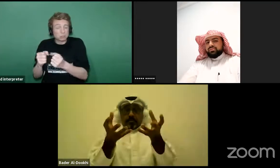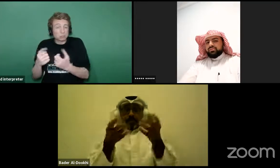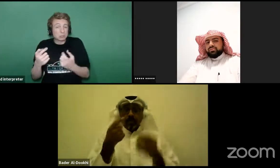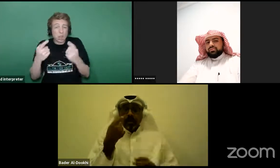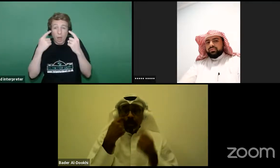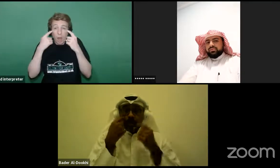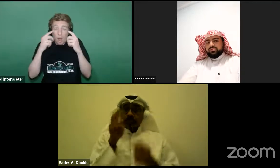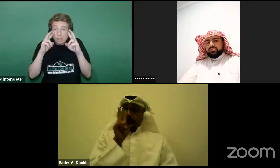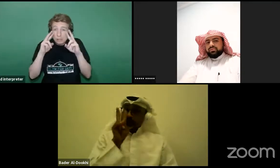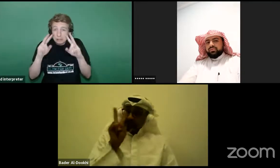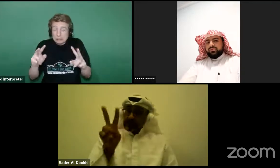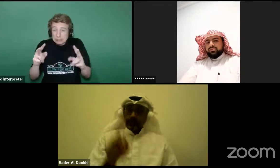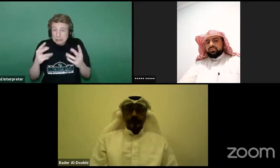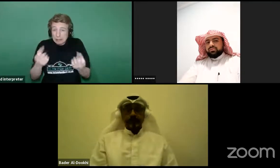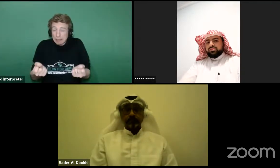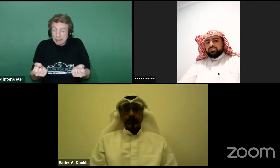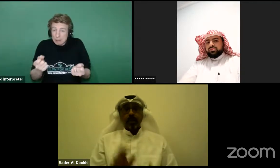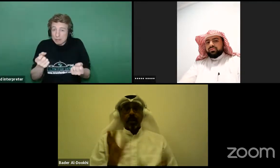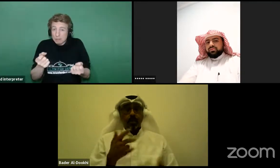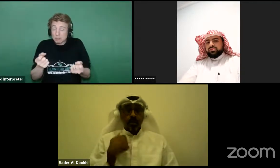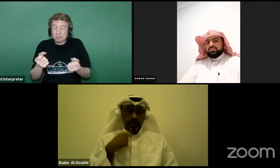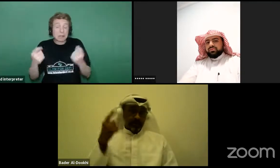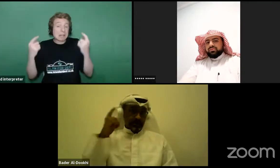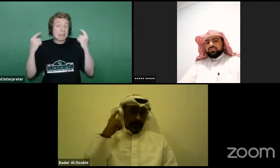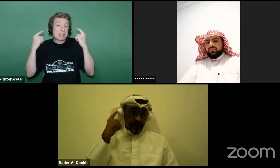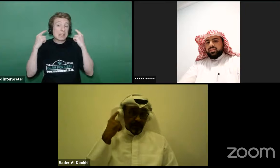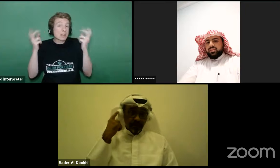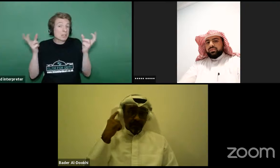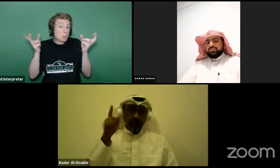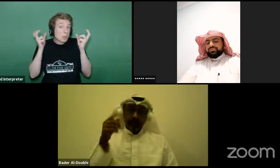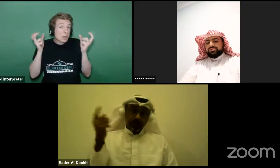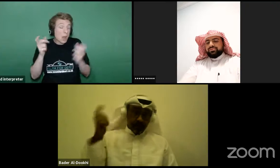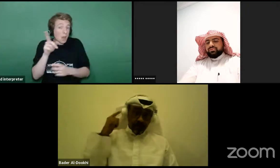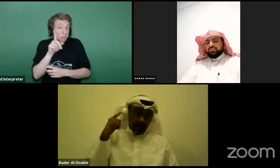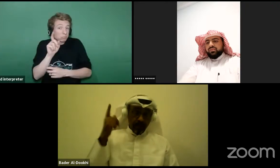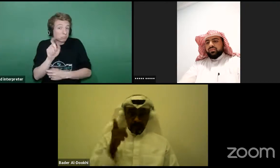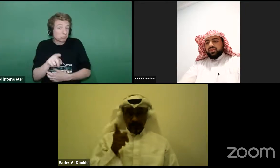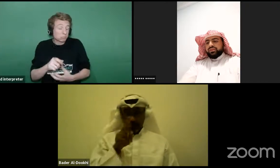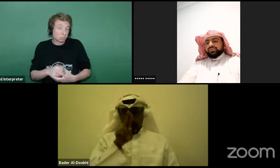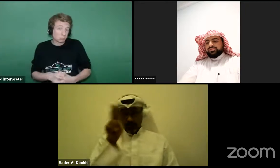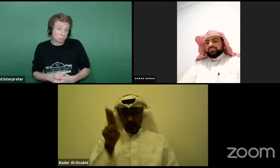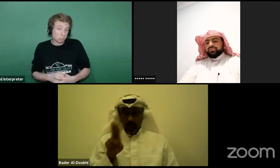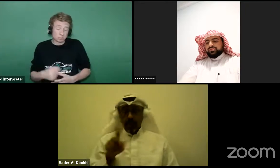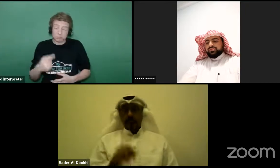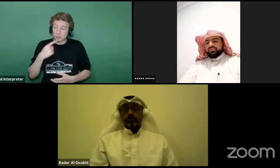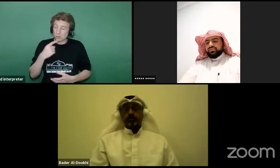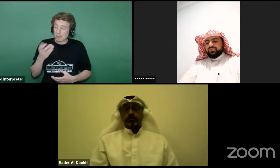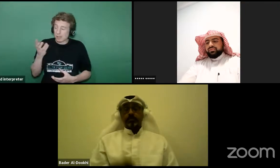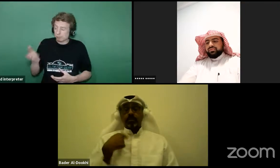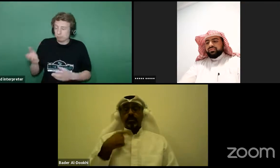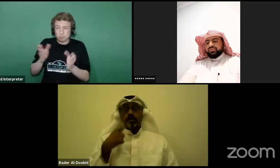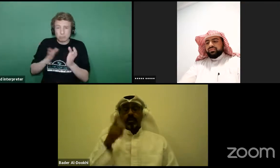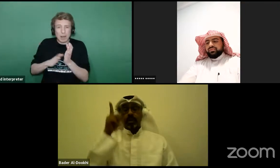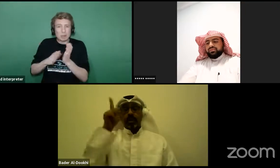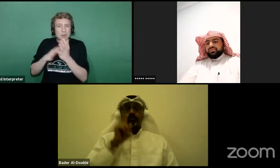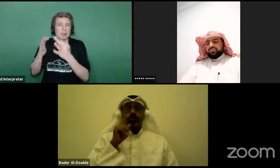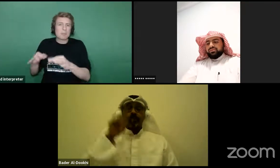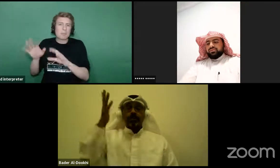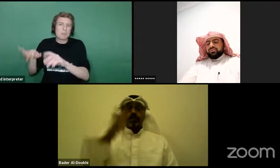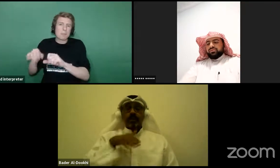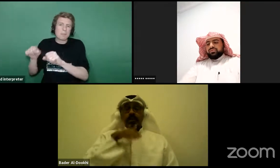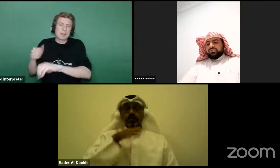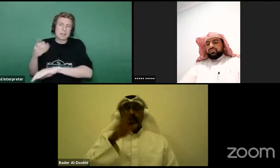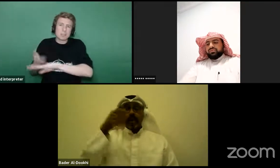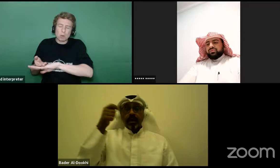they see? Or have they ears wherewith they hear? Say, O Muhammad, peace and blessings be upon him, call